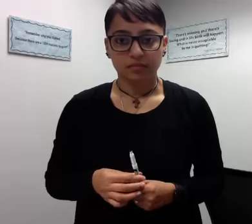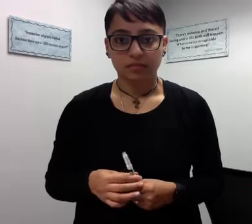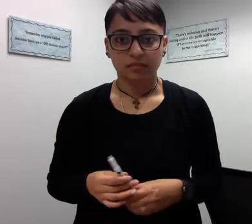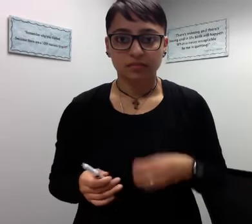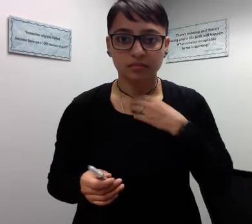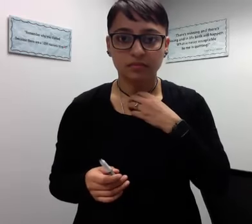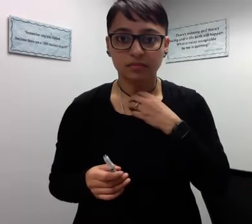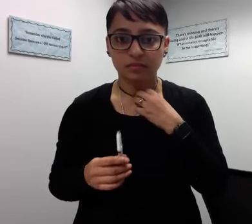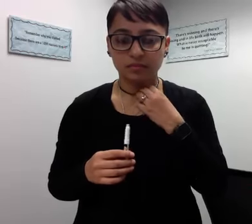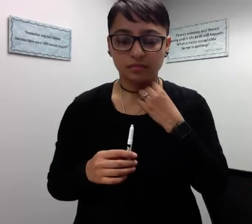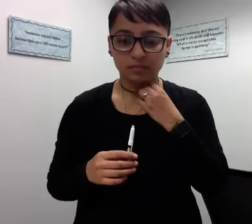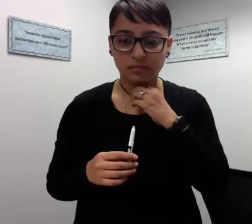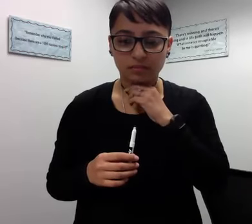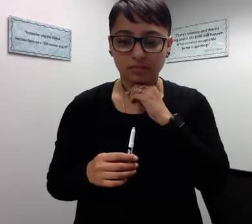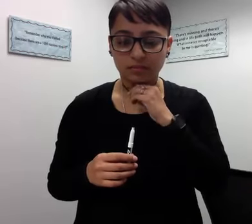prompted when the total time has elapsed.